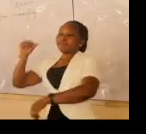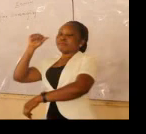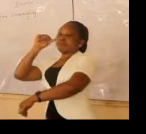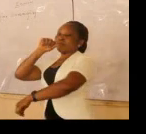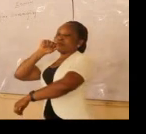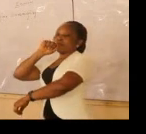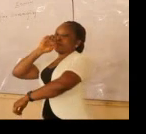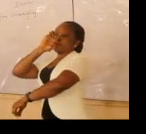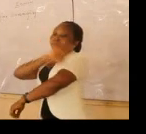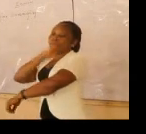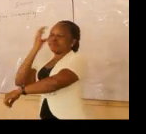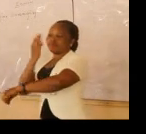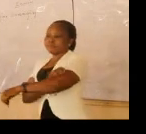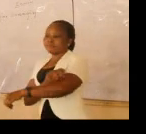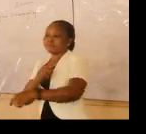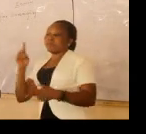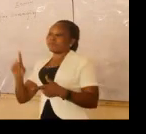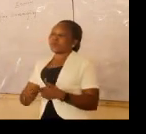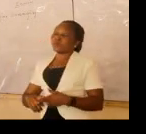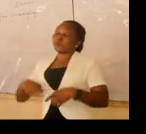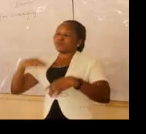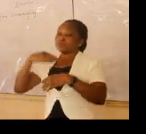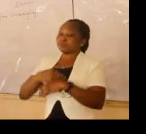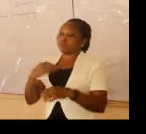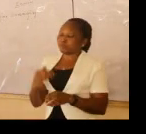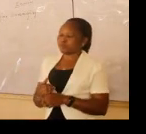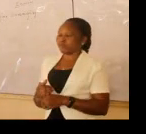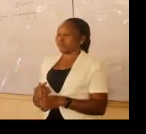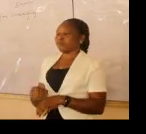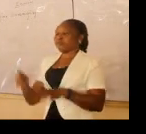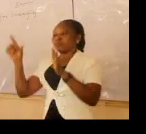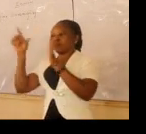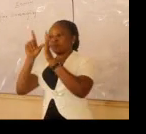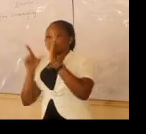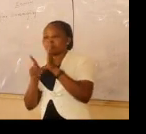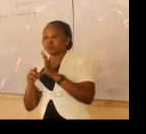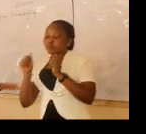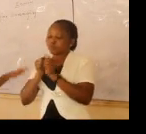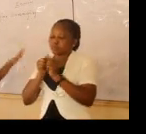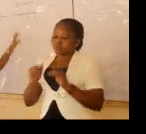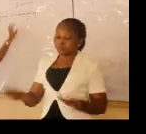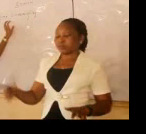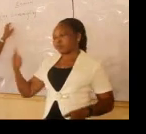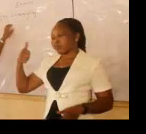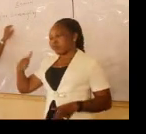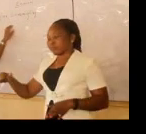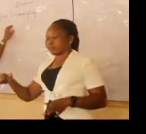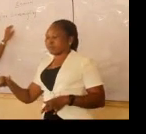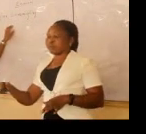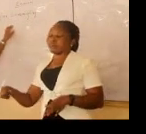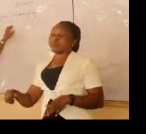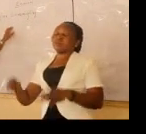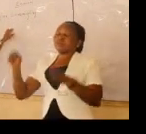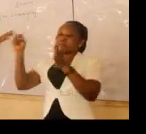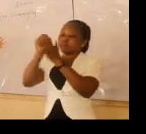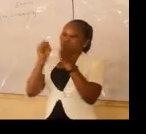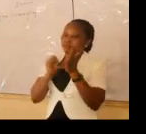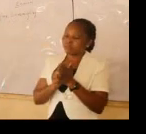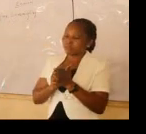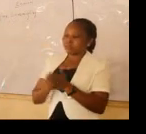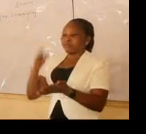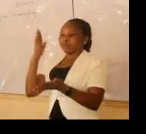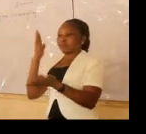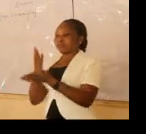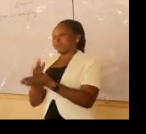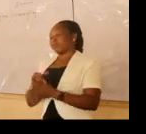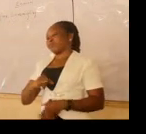without interference or without any state intruding. That is what? Sovereignty. So they said you